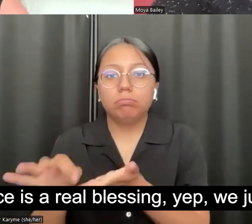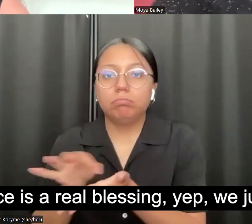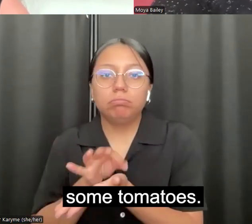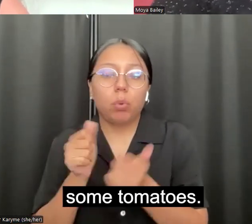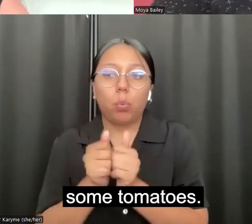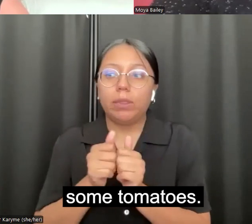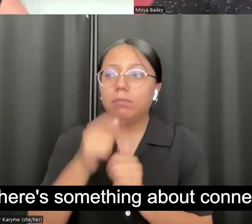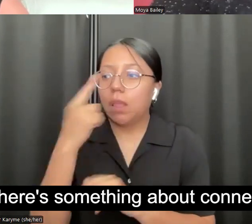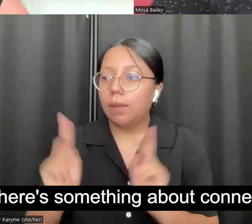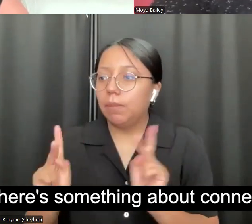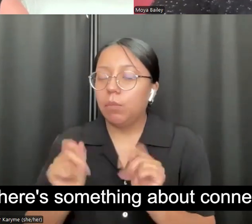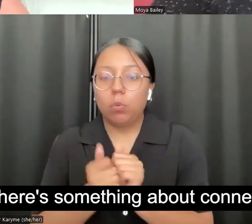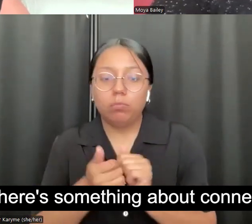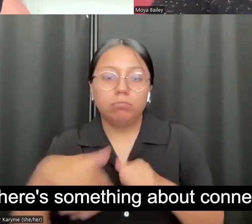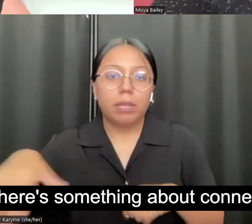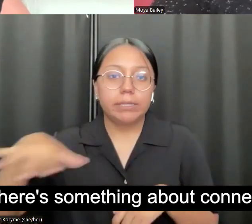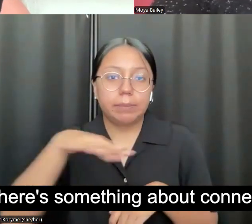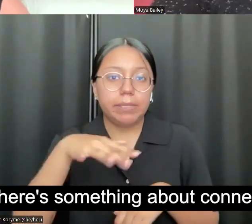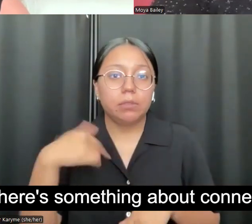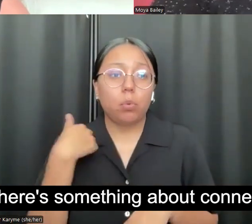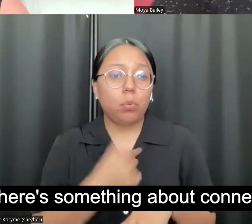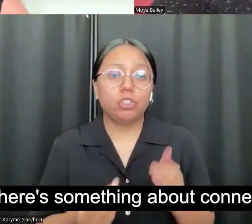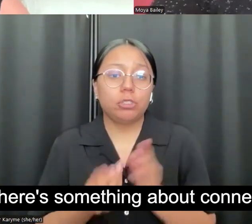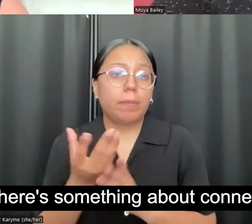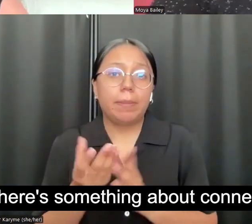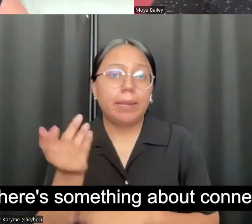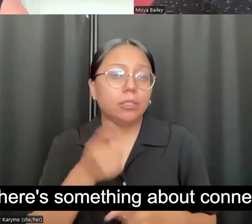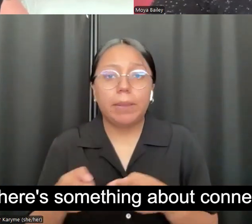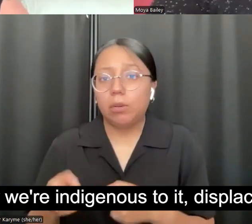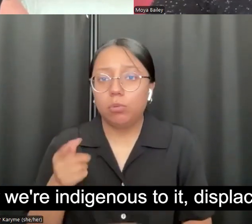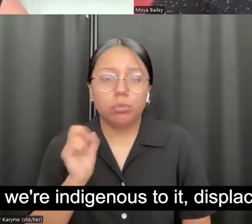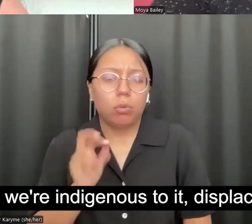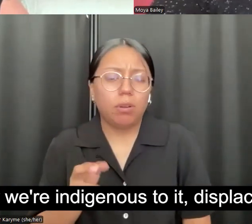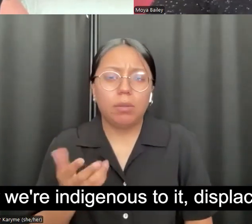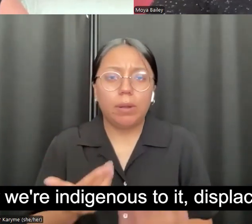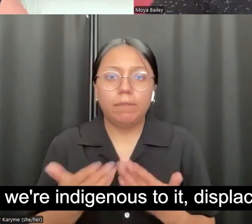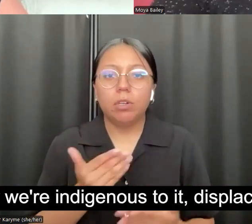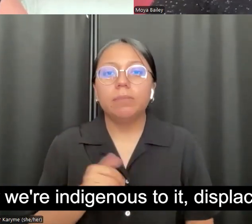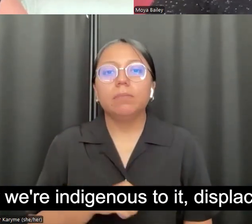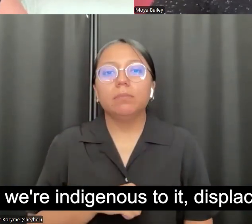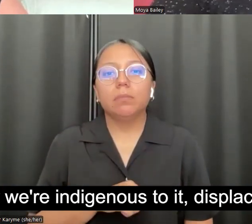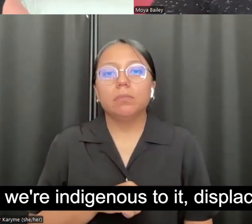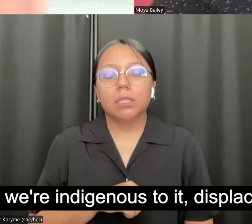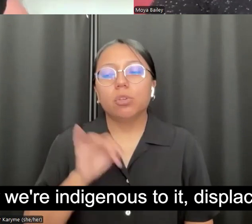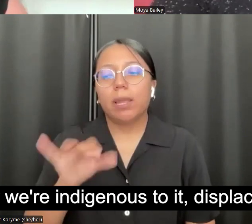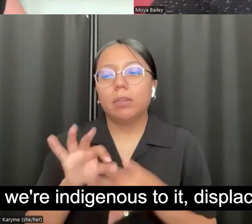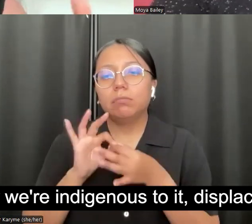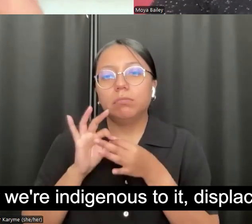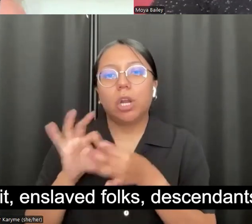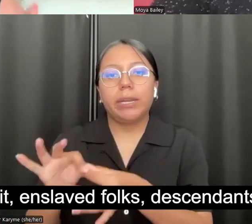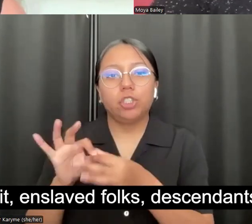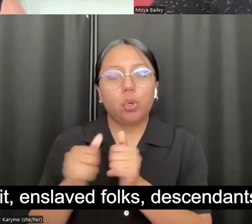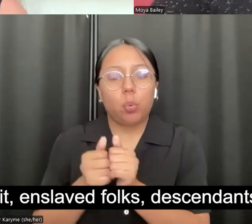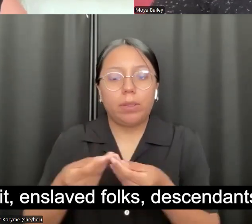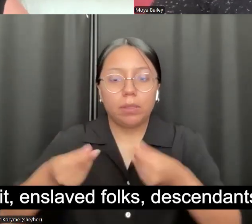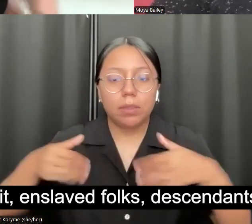just planted some tomatoes. So I think there's something about connection to land, whether we're indigenous to it, displaced to it,